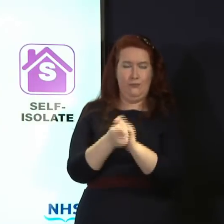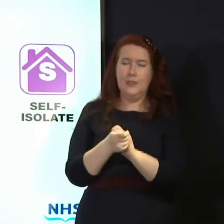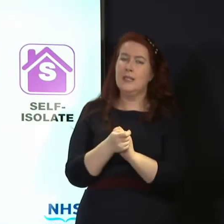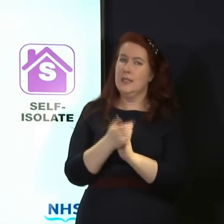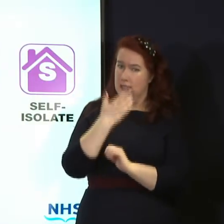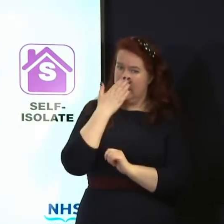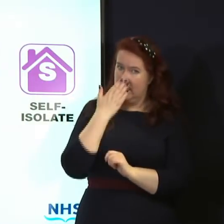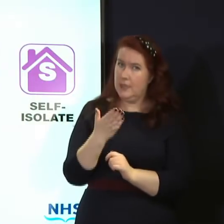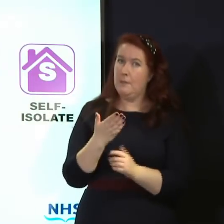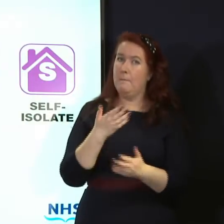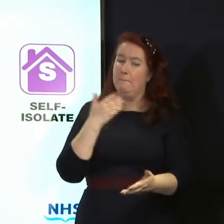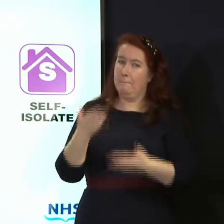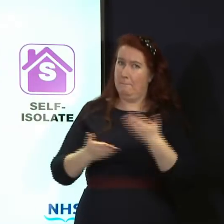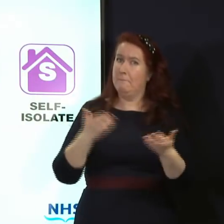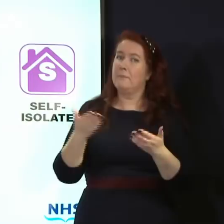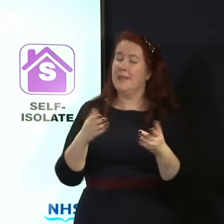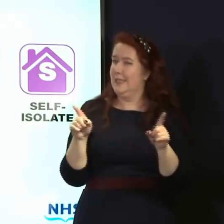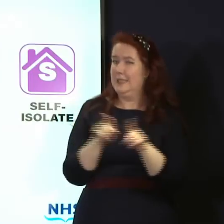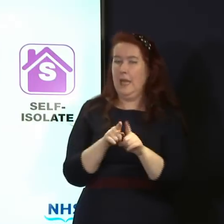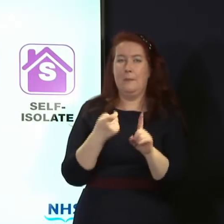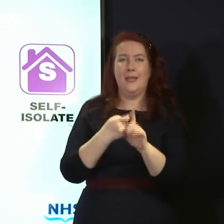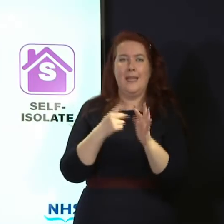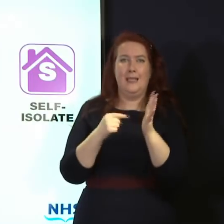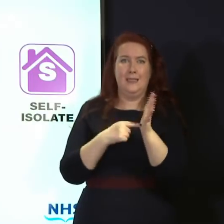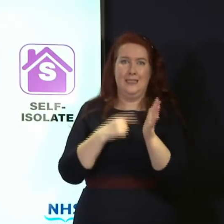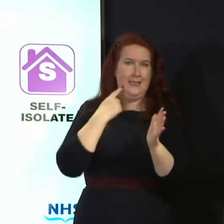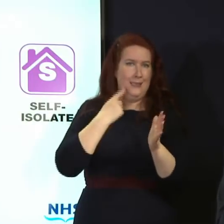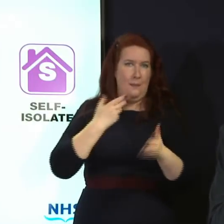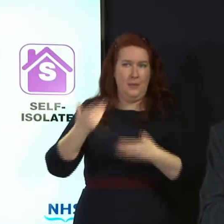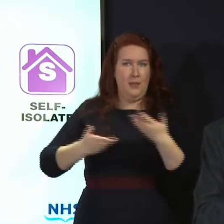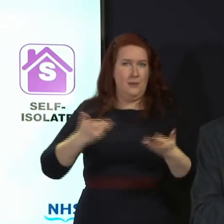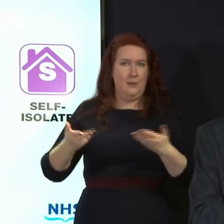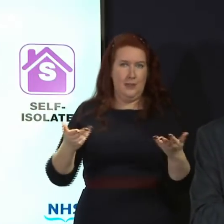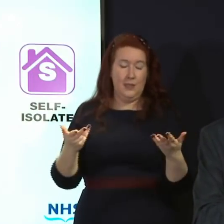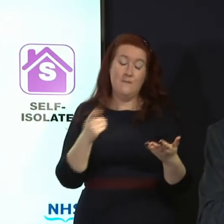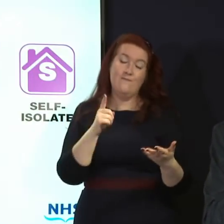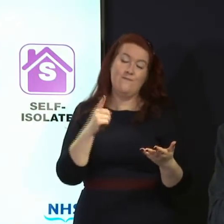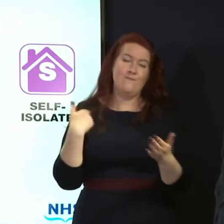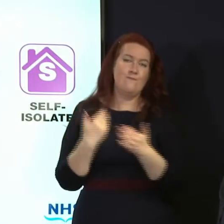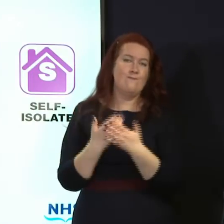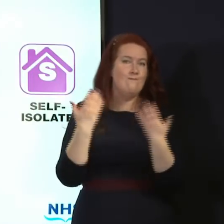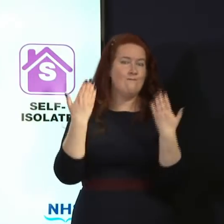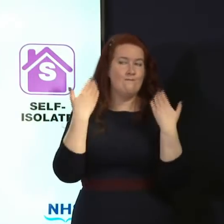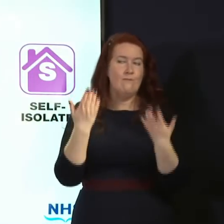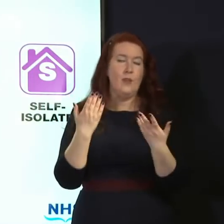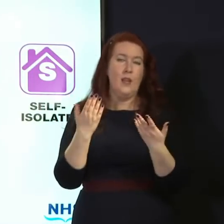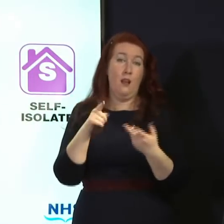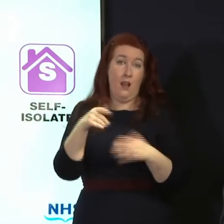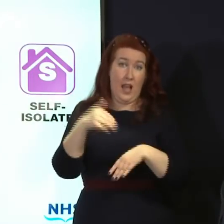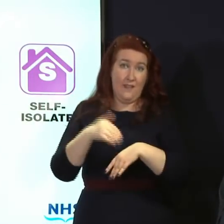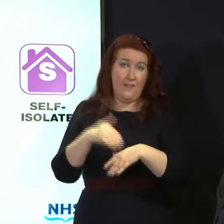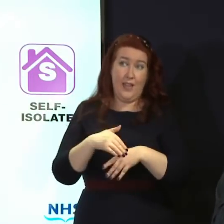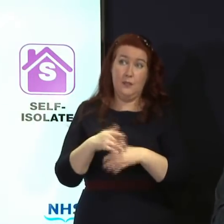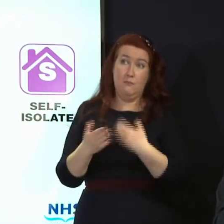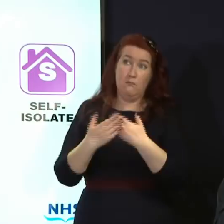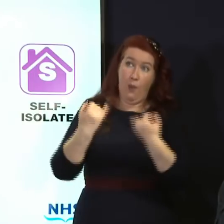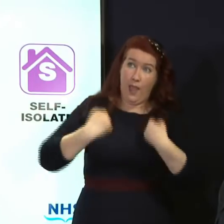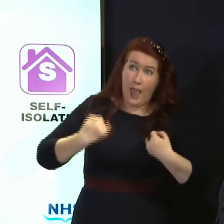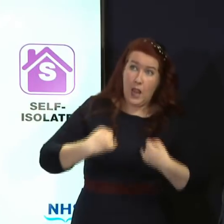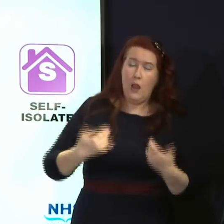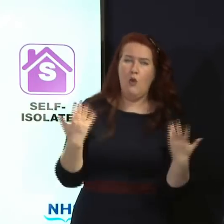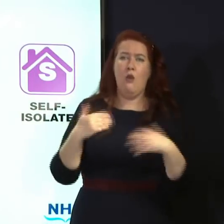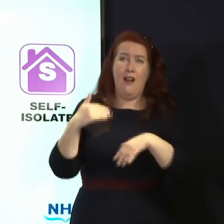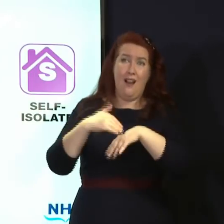to be transmitting as well as the Kent variant. What we don't know yet is what it does for disease severity and or